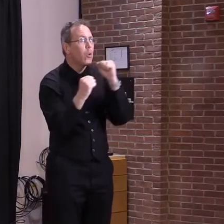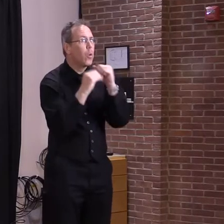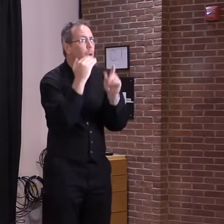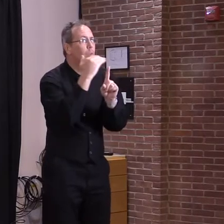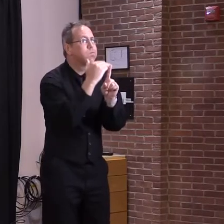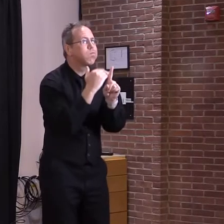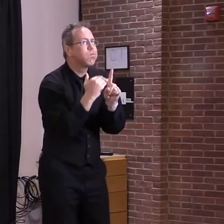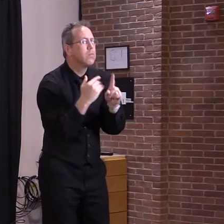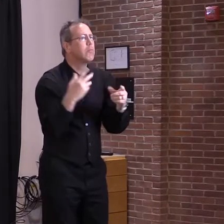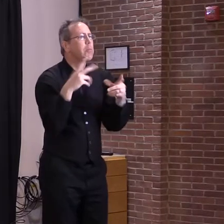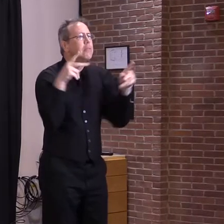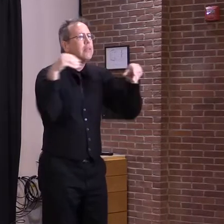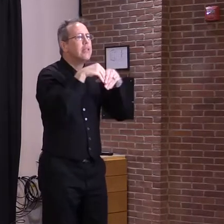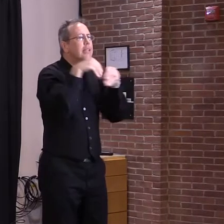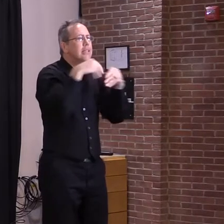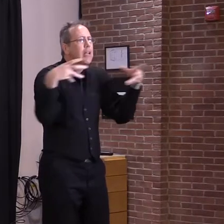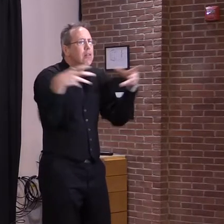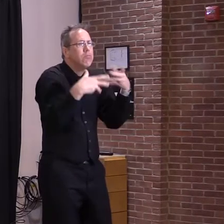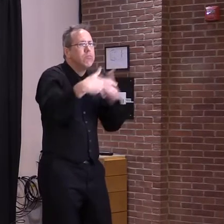the message I'm hearing is